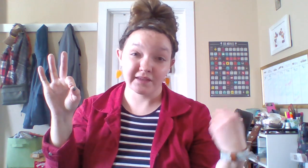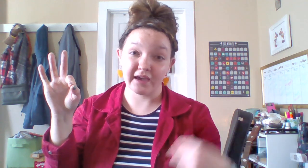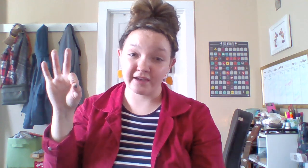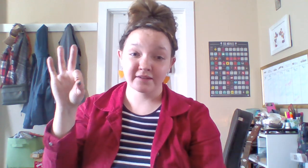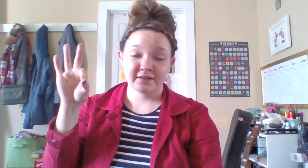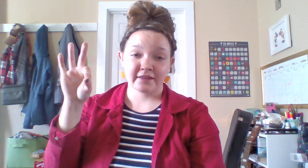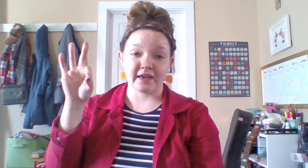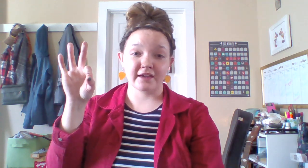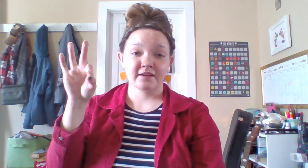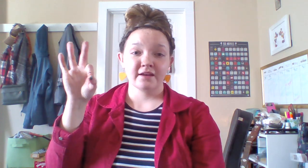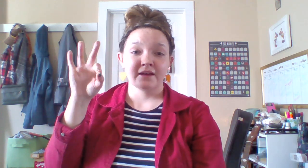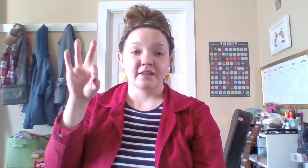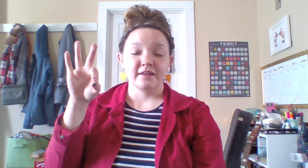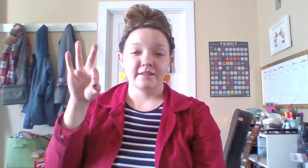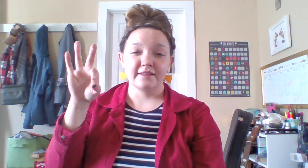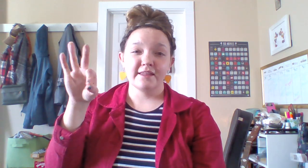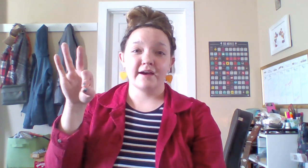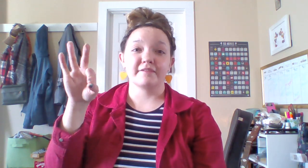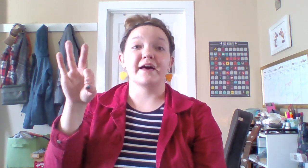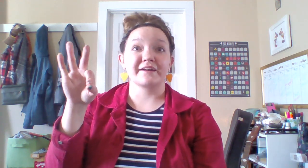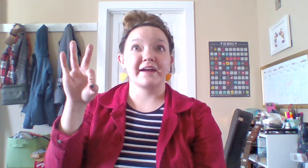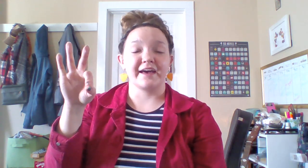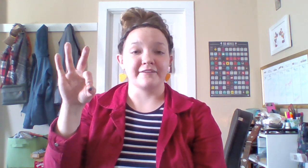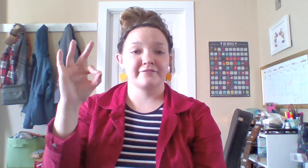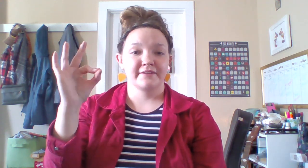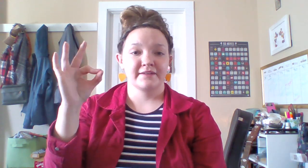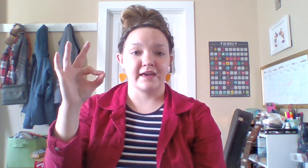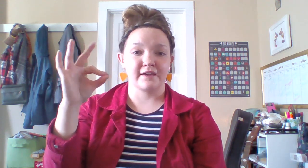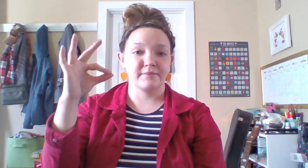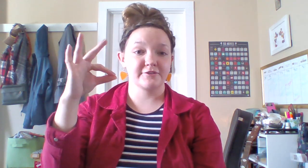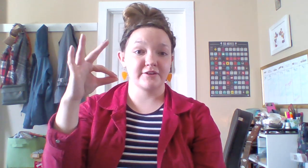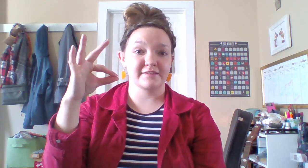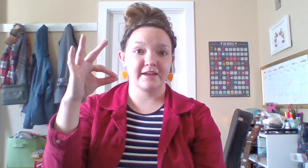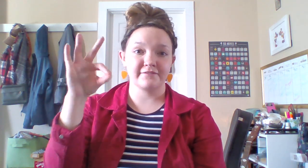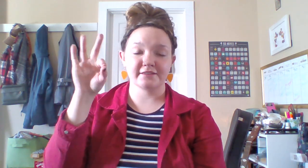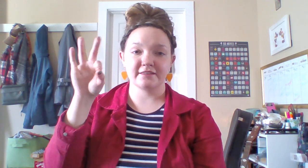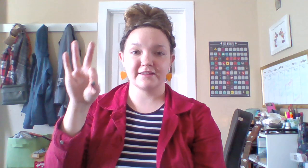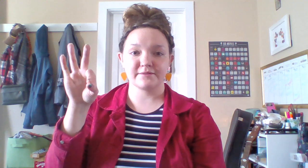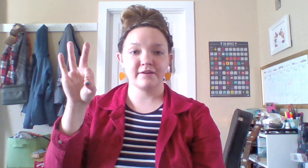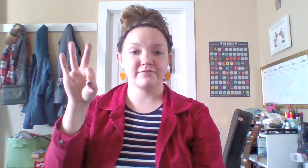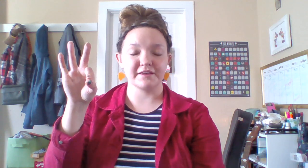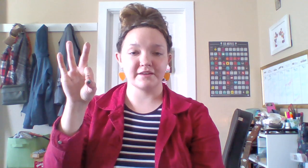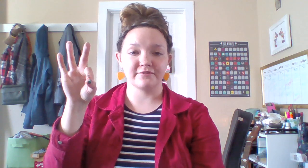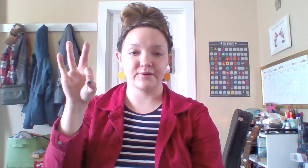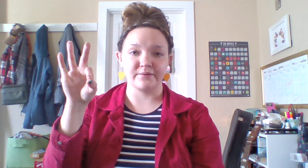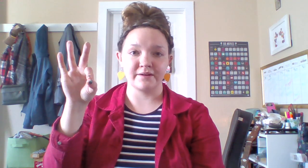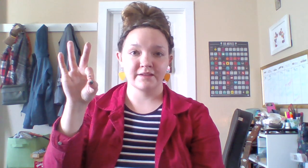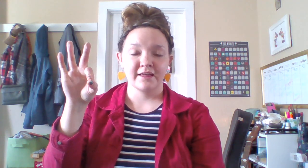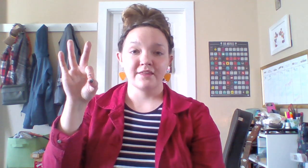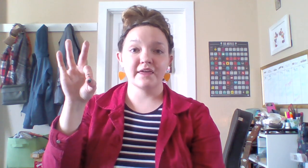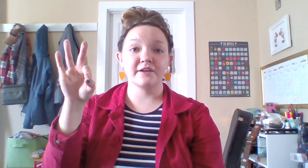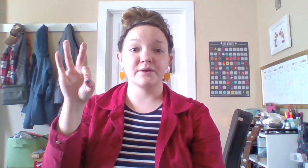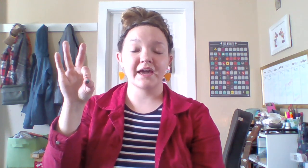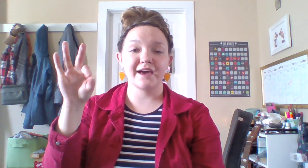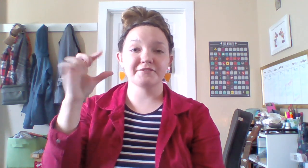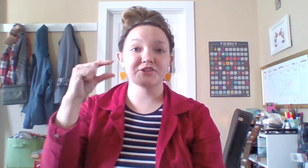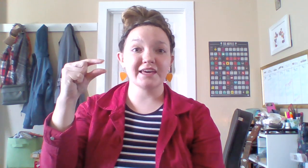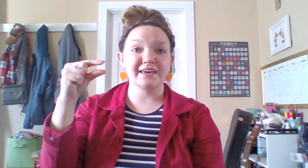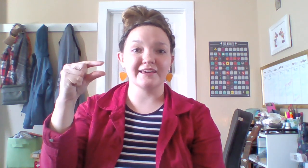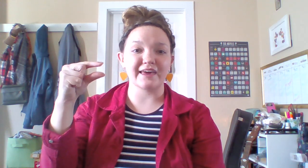Yeah, okay? Letter F, okay? Make sure it's not facing this way, facing forward. Then we have G that